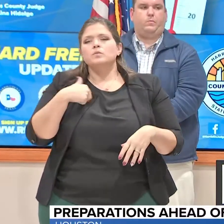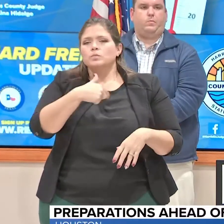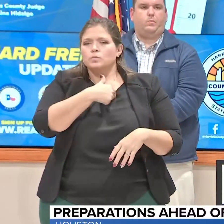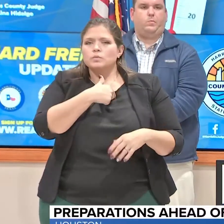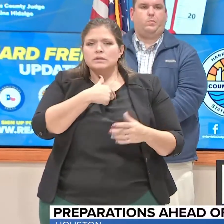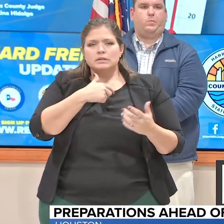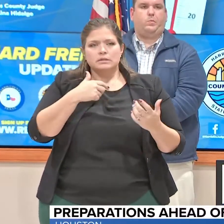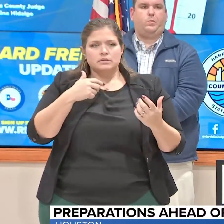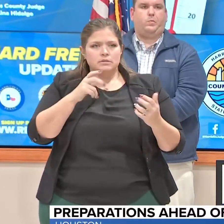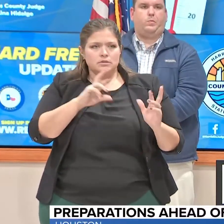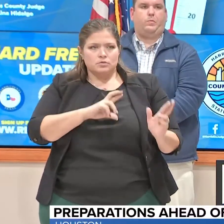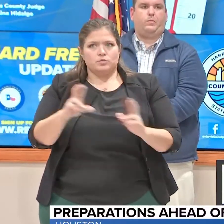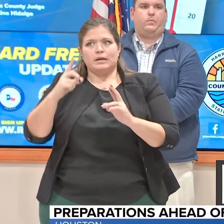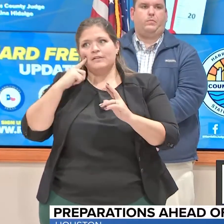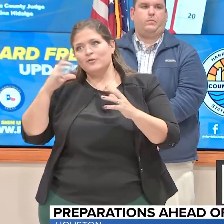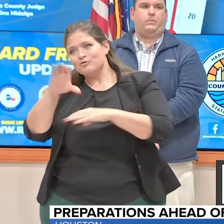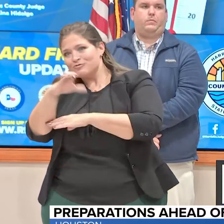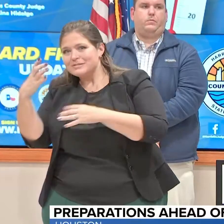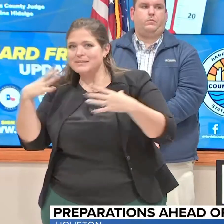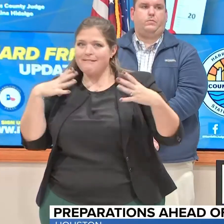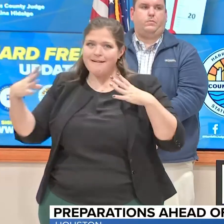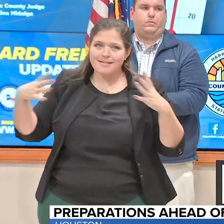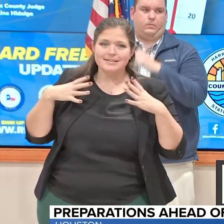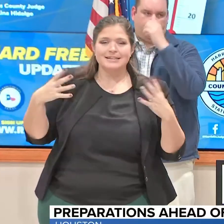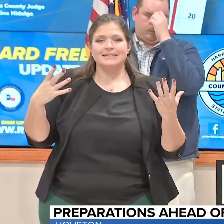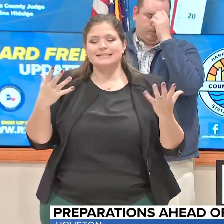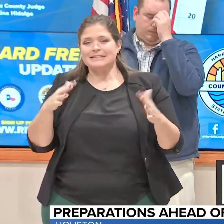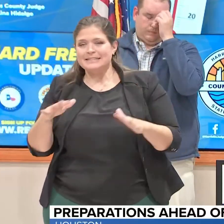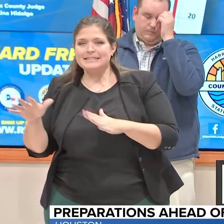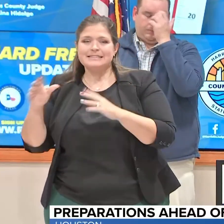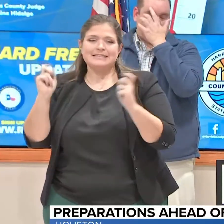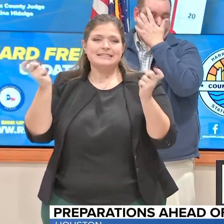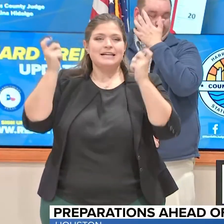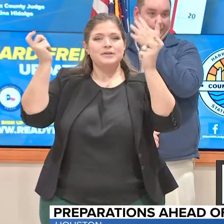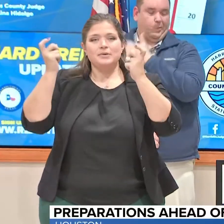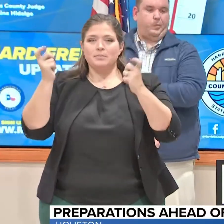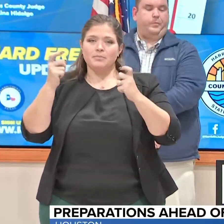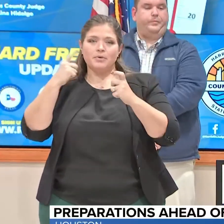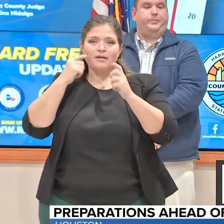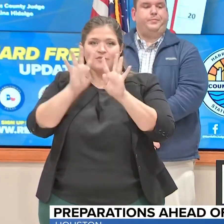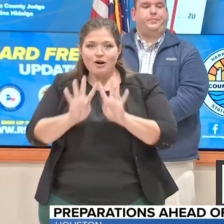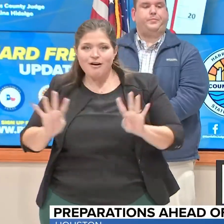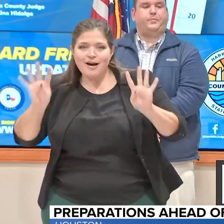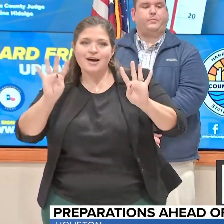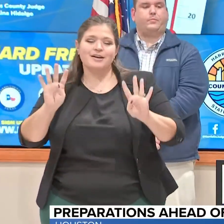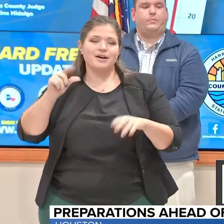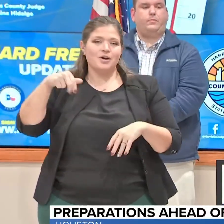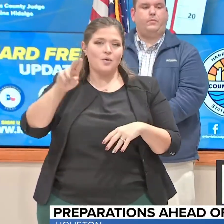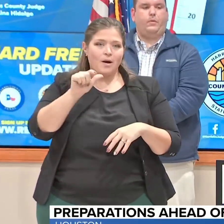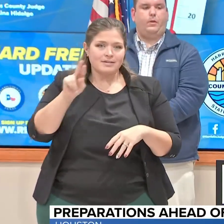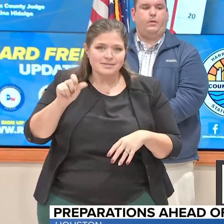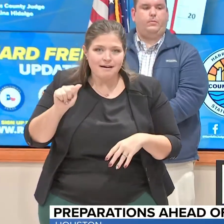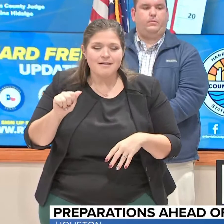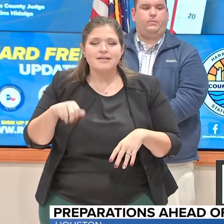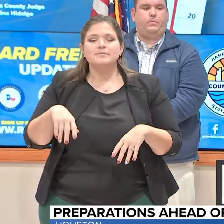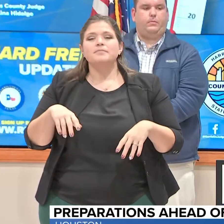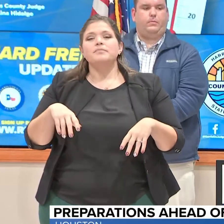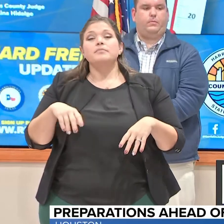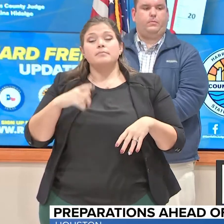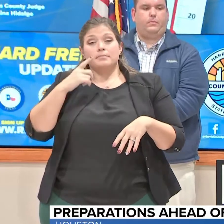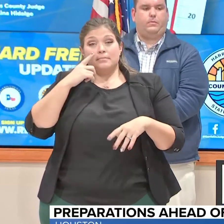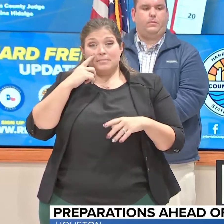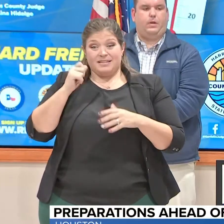they get ready for the holidays, Christmas, celebrating Hanukkah, Kwanzaa, because of